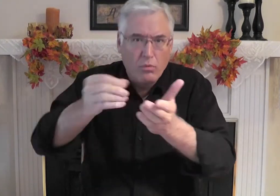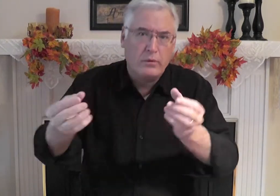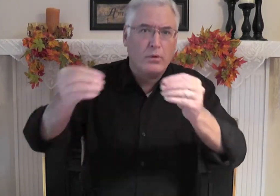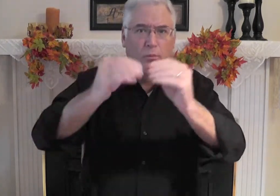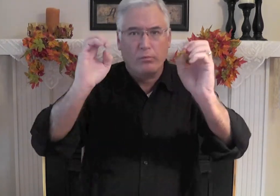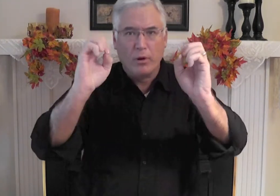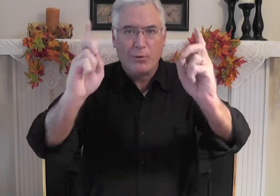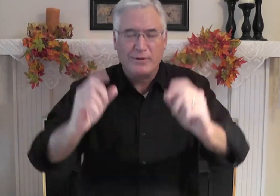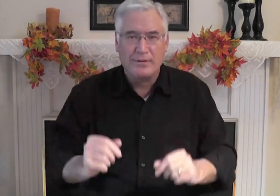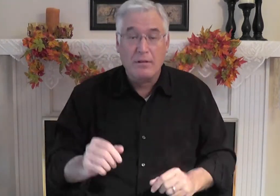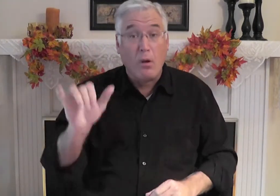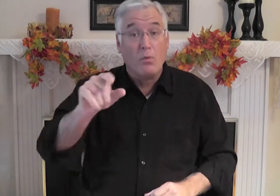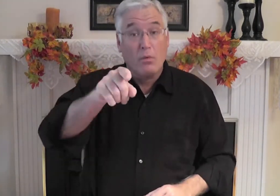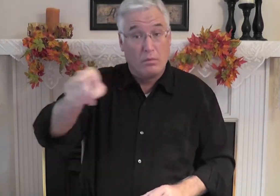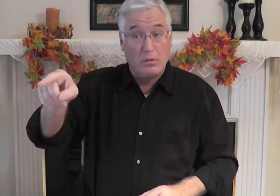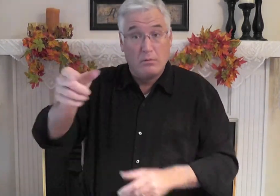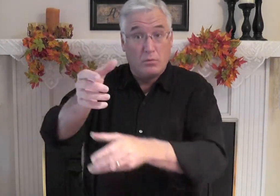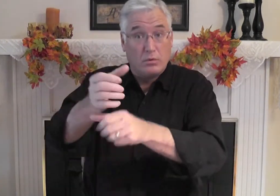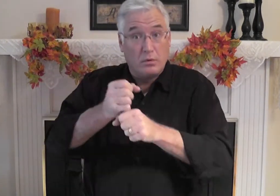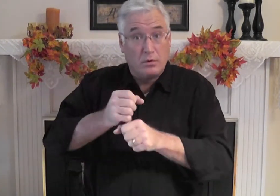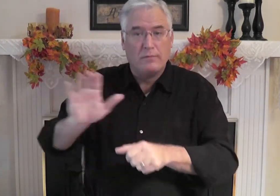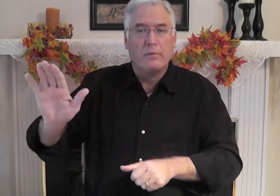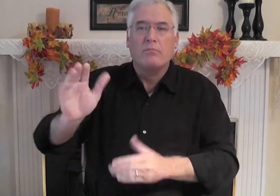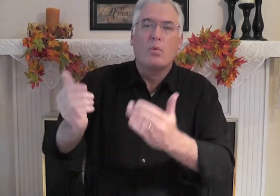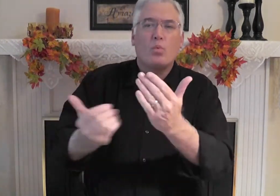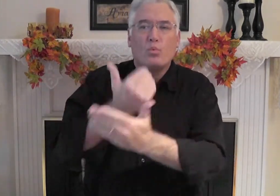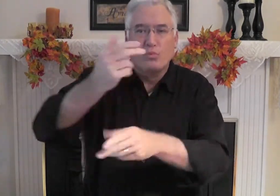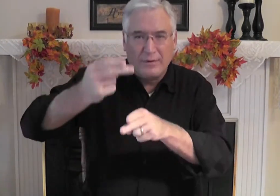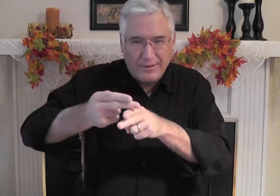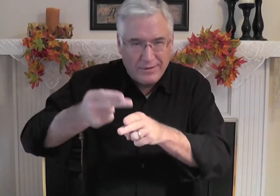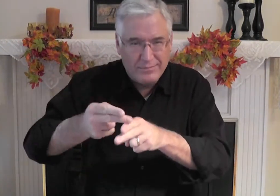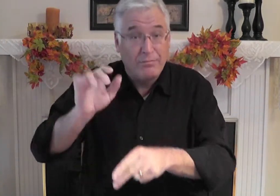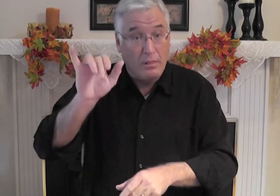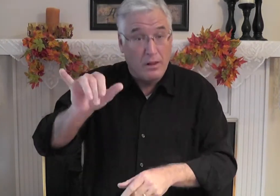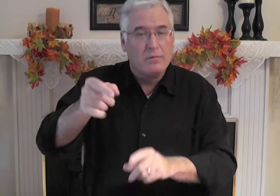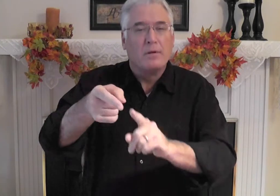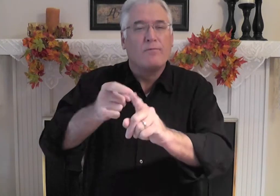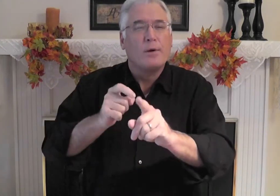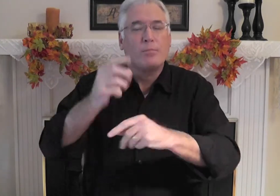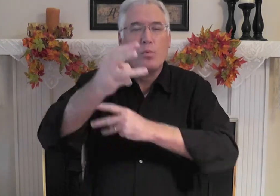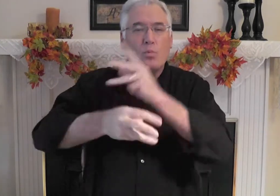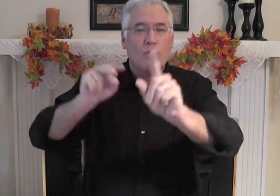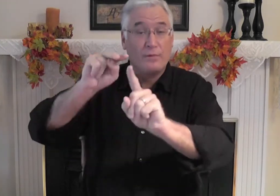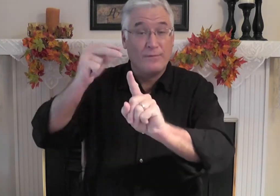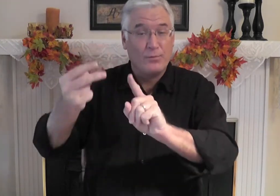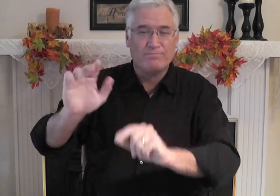Daniel and his friends learned more and more, had more education, and they received new names. For example,